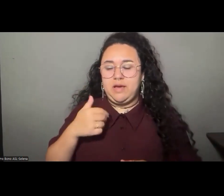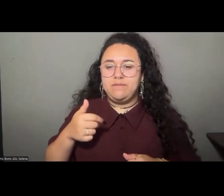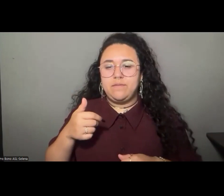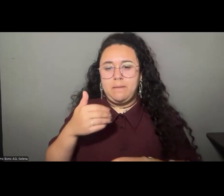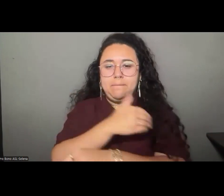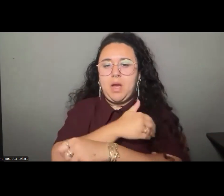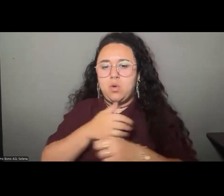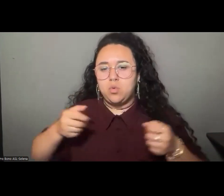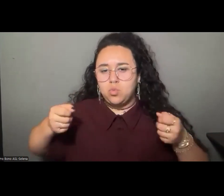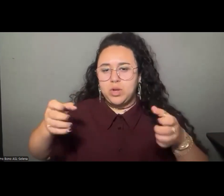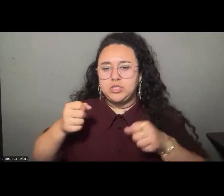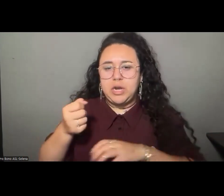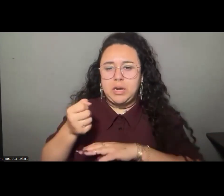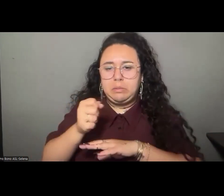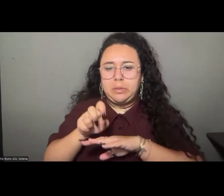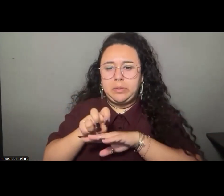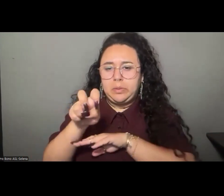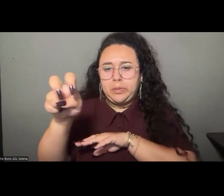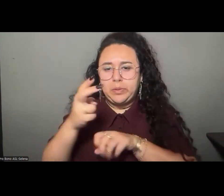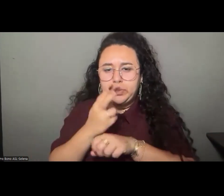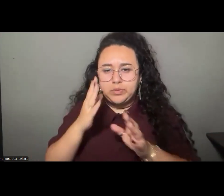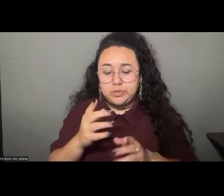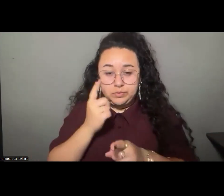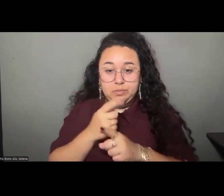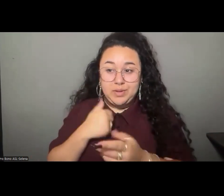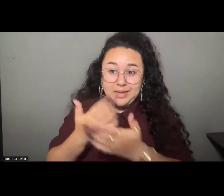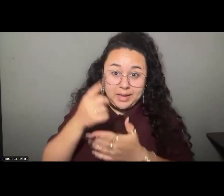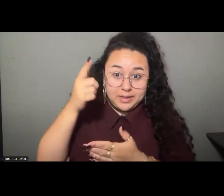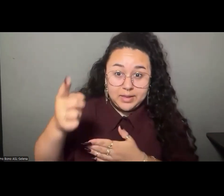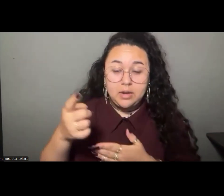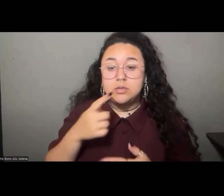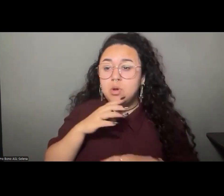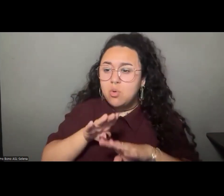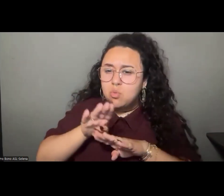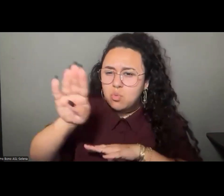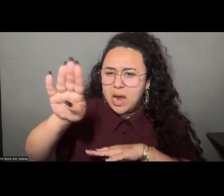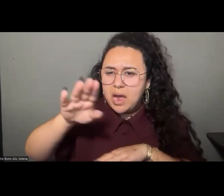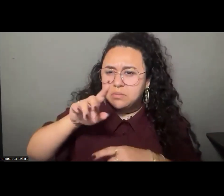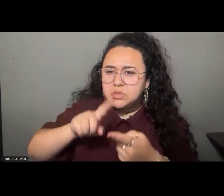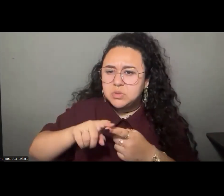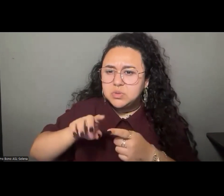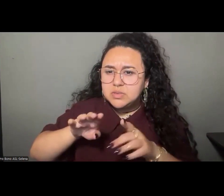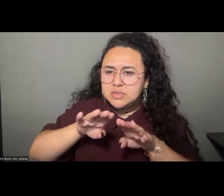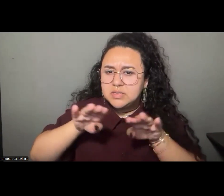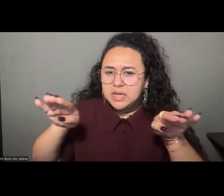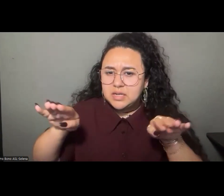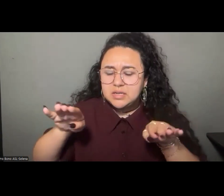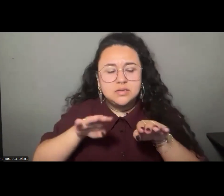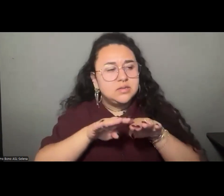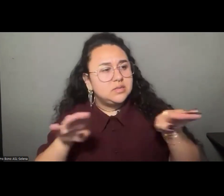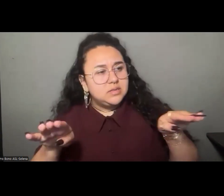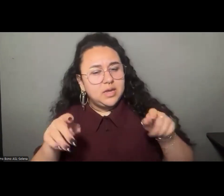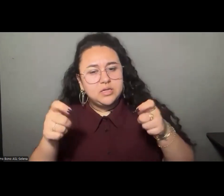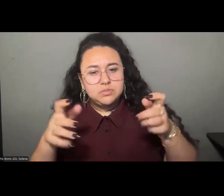right? So we get there and wait for it. Of course, it's, oh, a ramp to the stage? And the stage manager, who's this